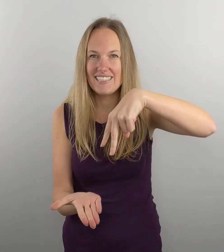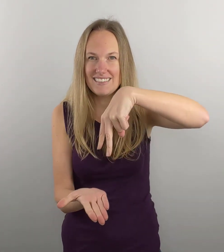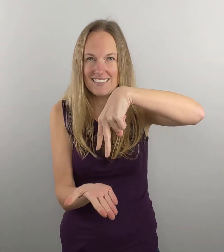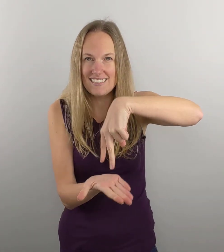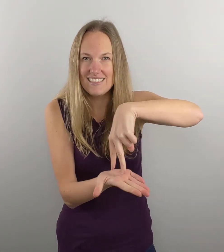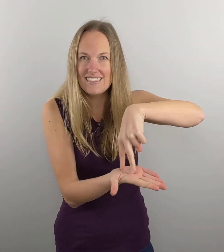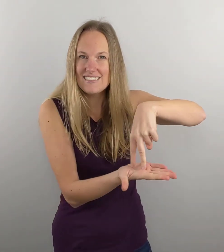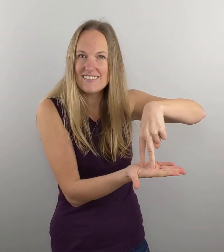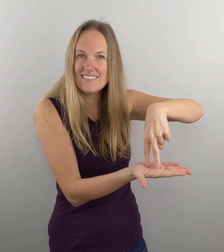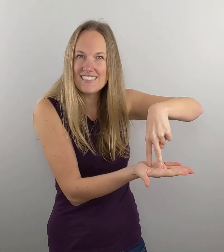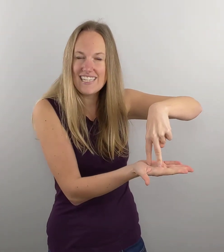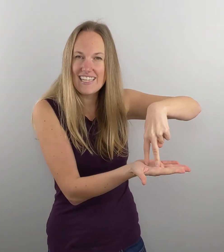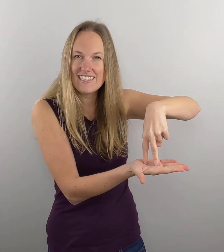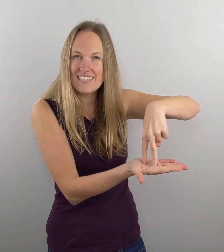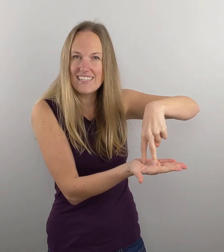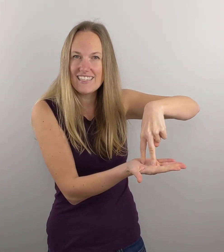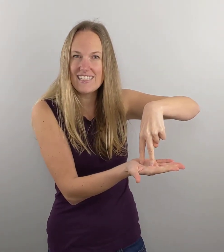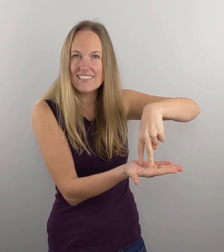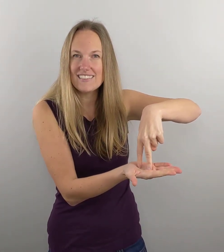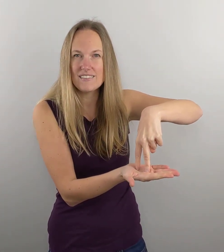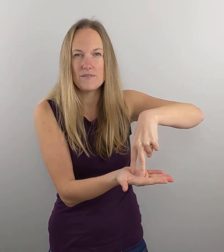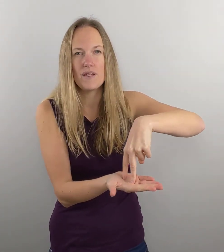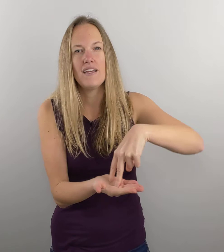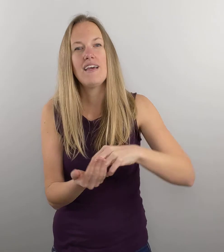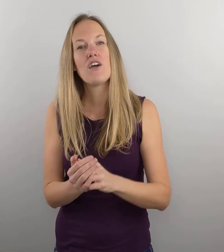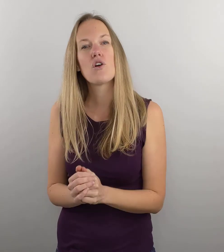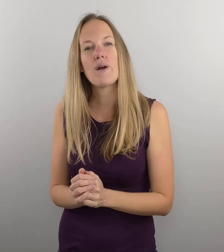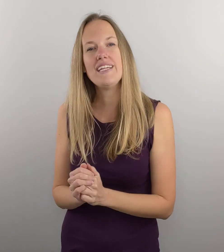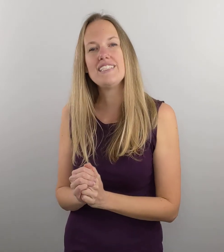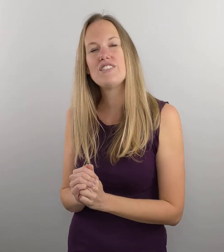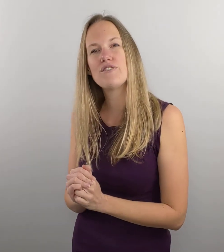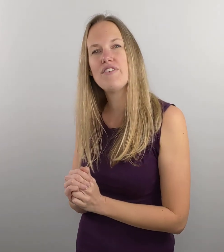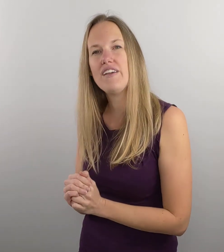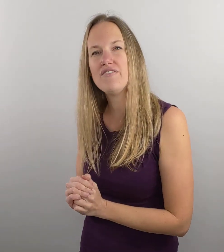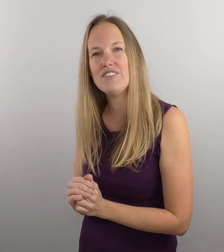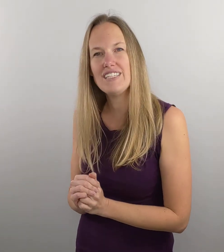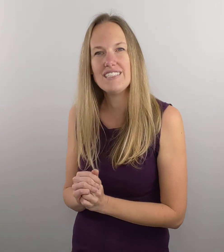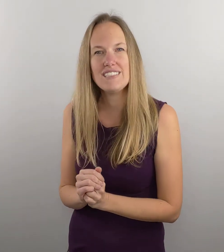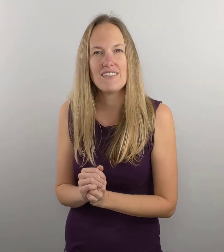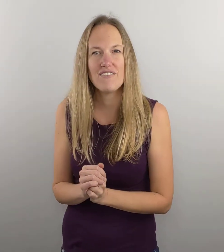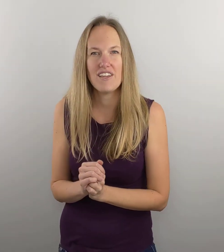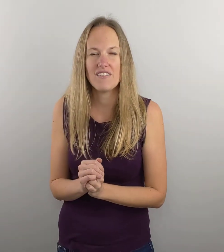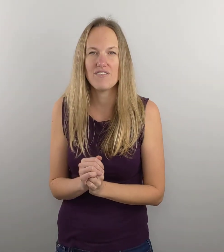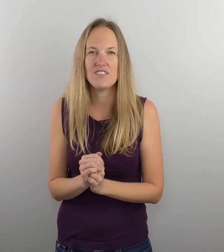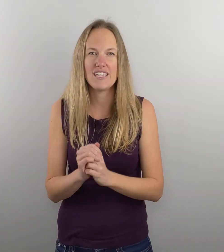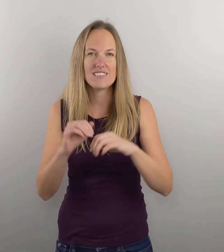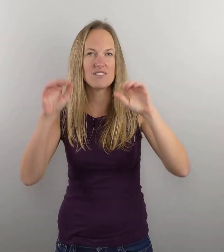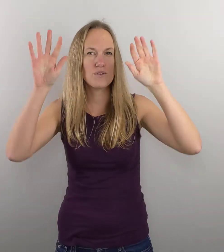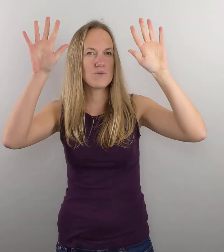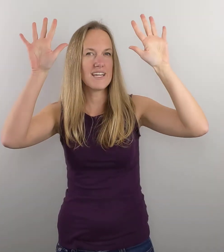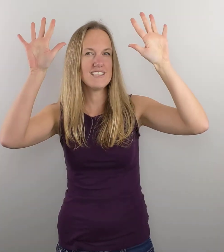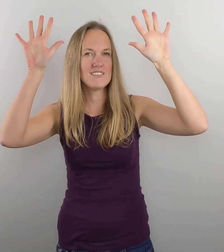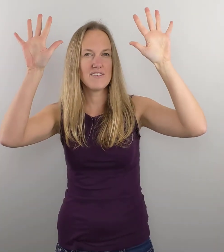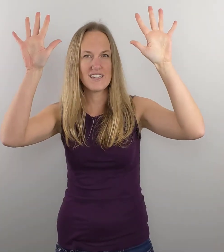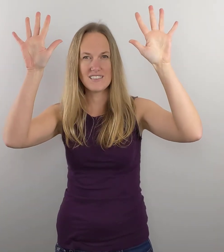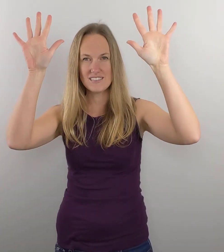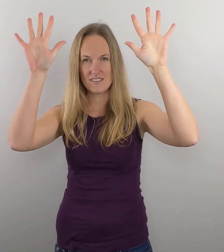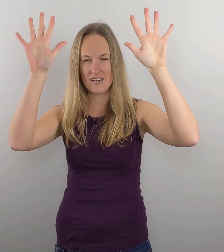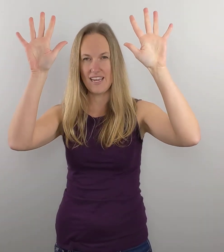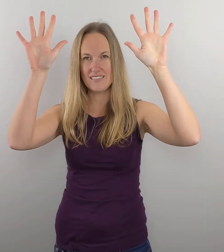stands. So standing like this. Great is your faithfulness, faithfulness. So great, fingers or hands up